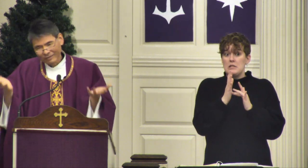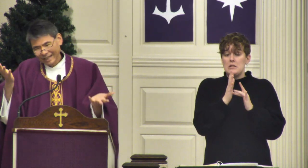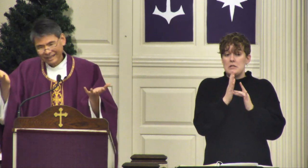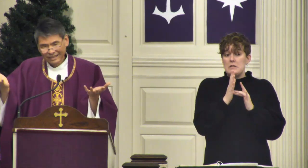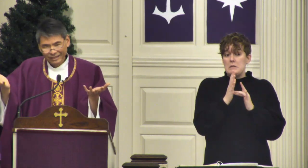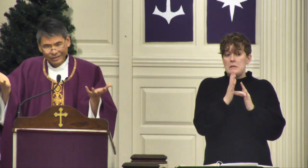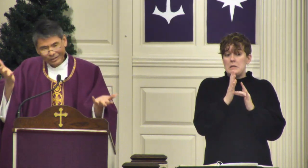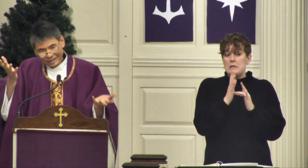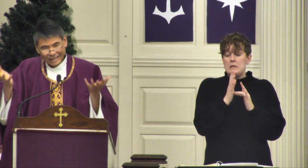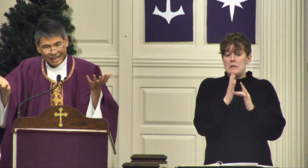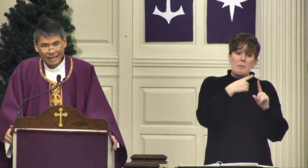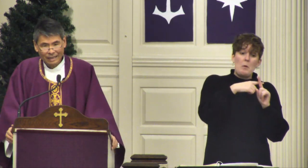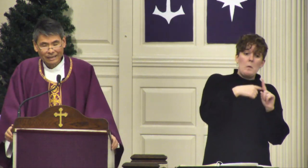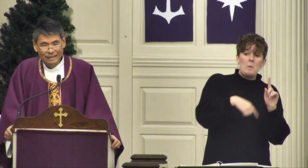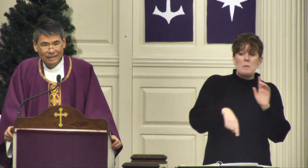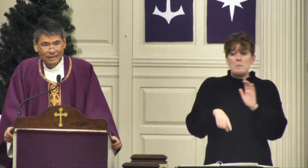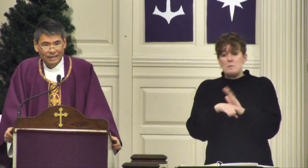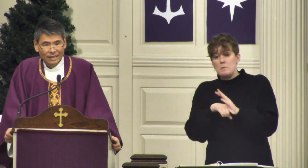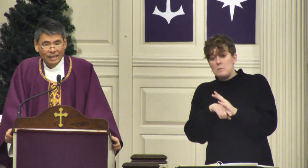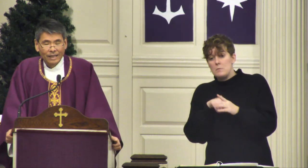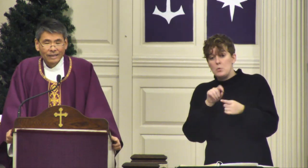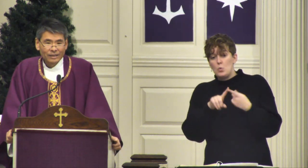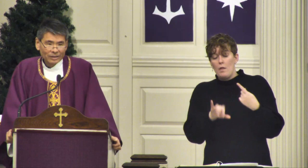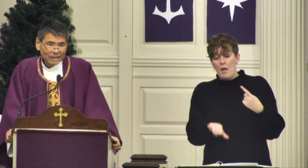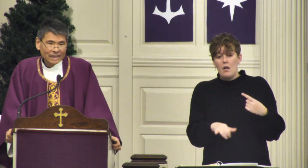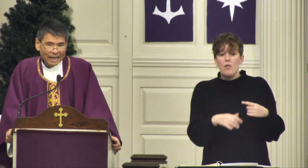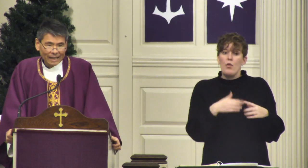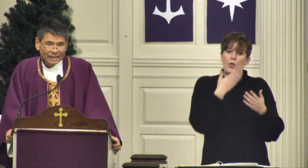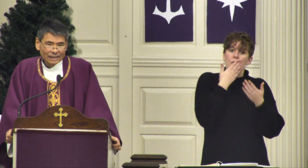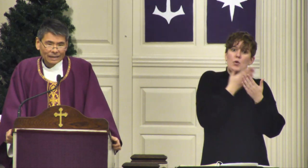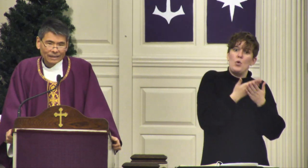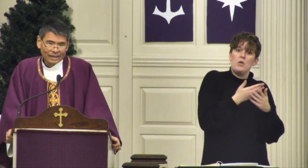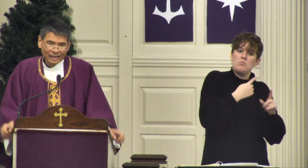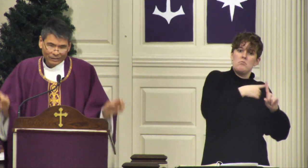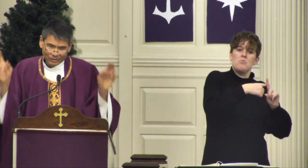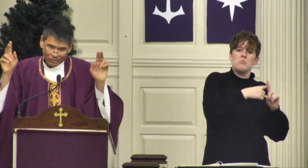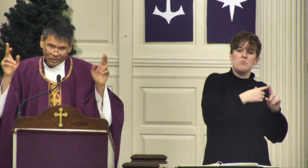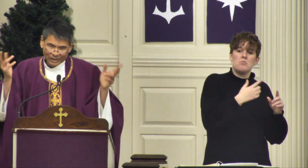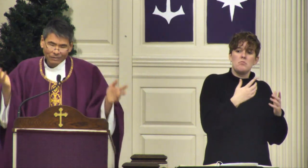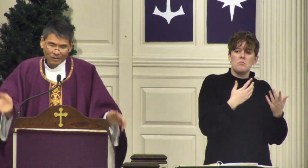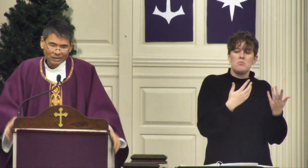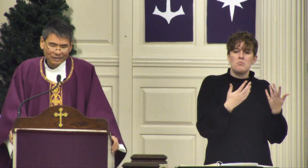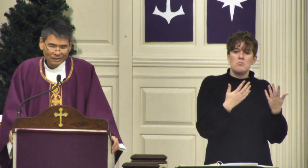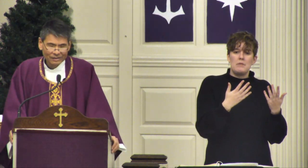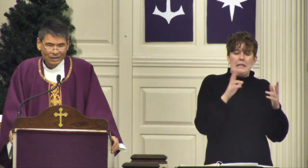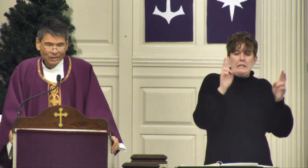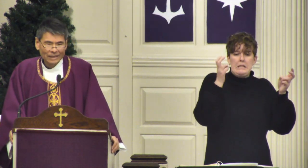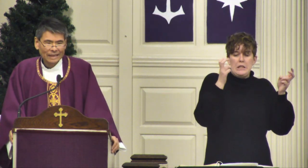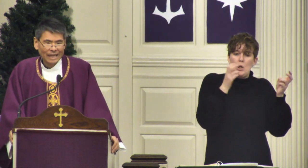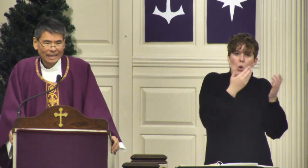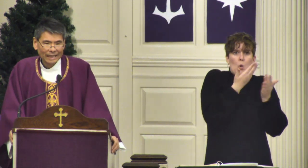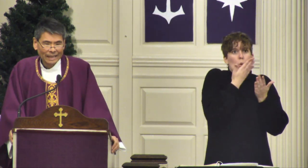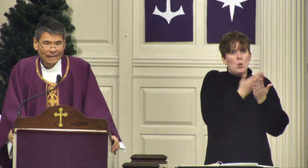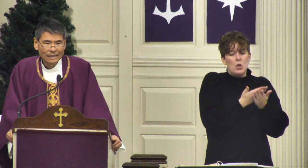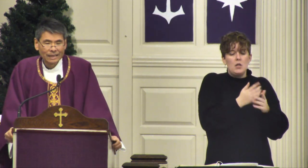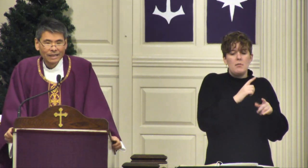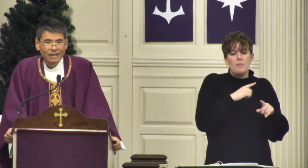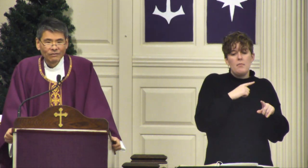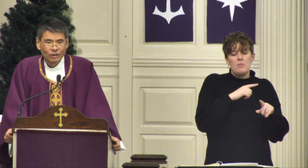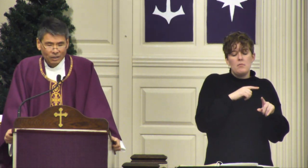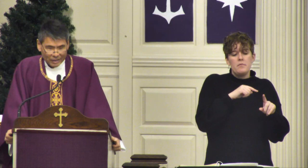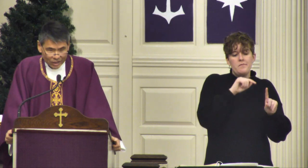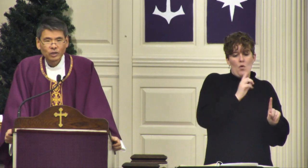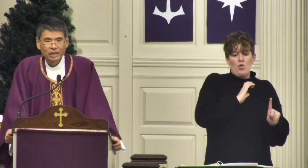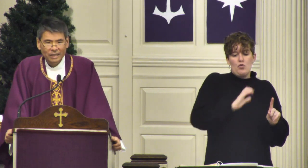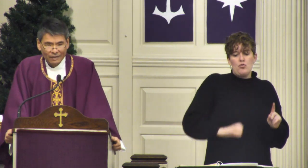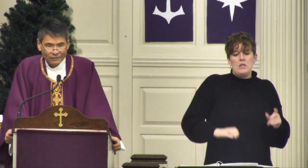like, you know, the good side and the bad side. The good side, and I use the word in quotes, the good side is for